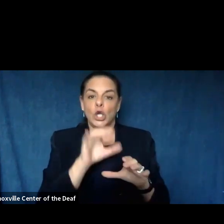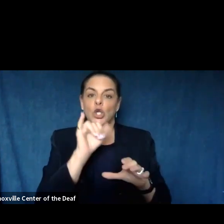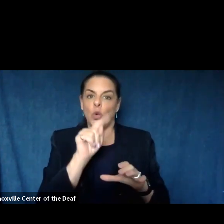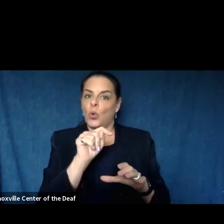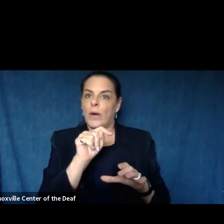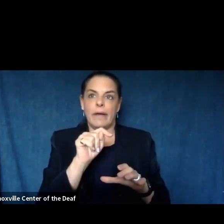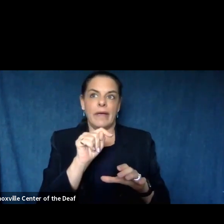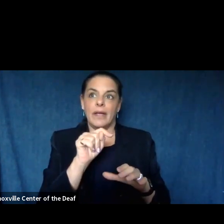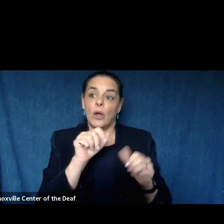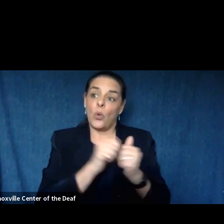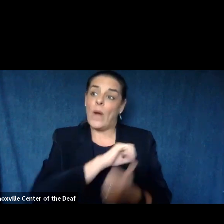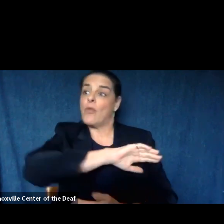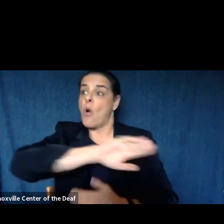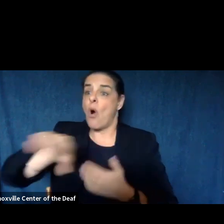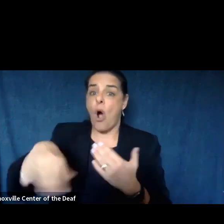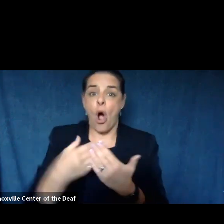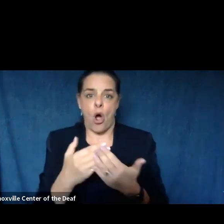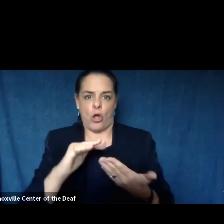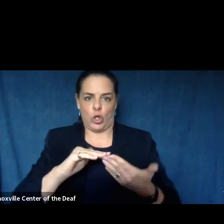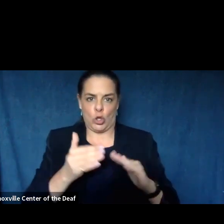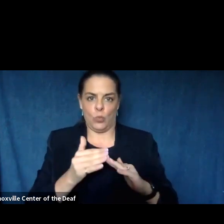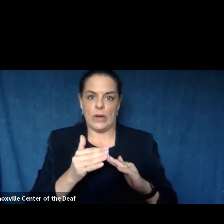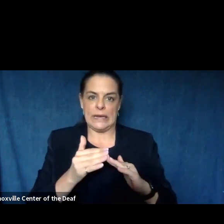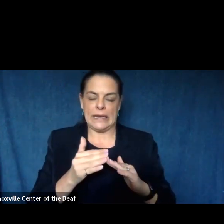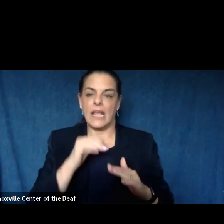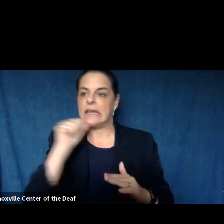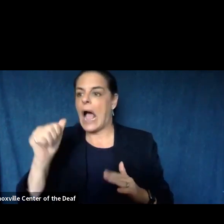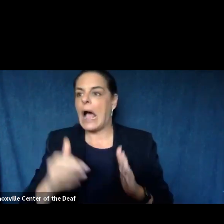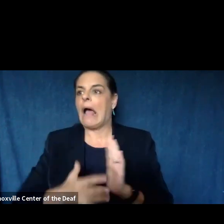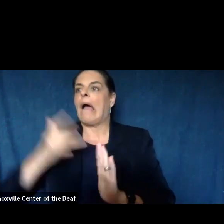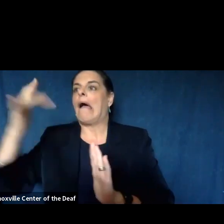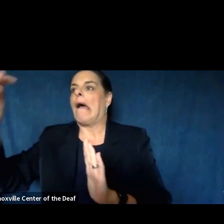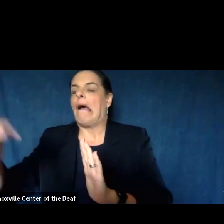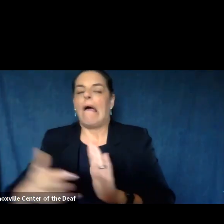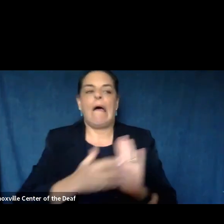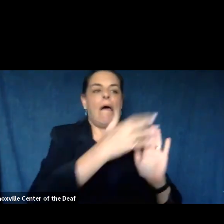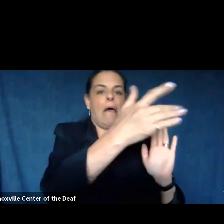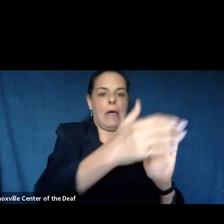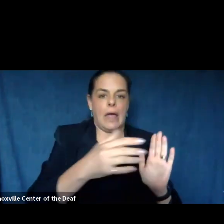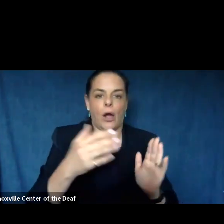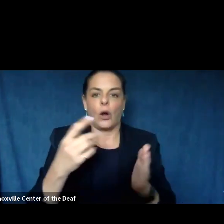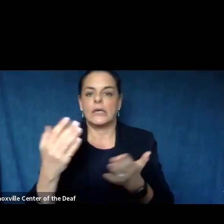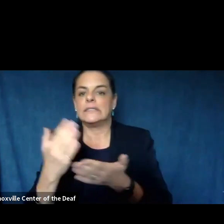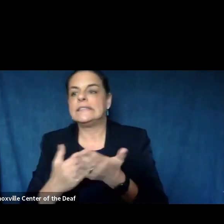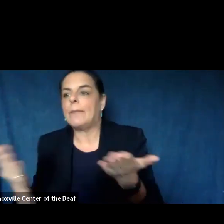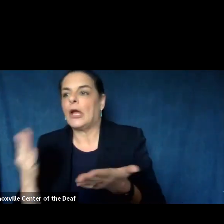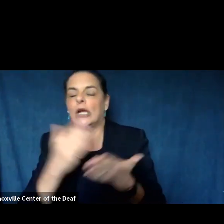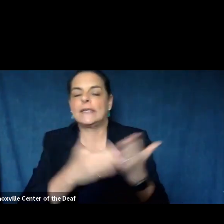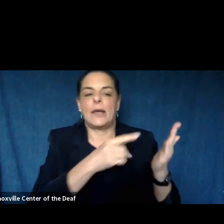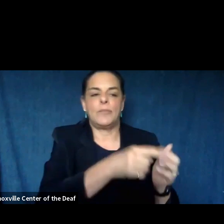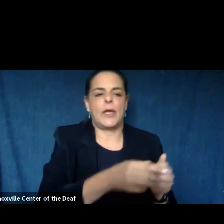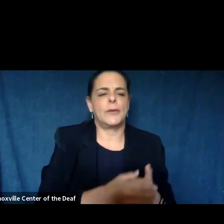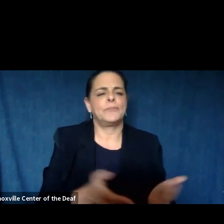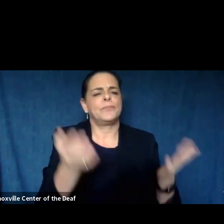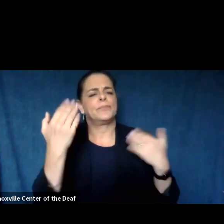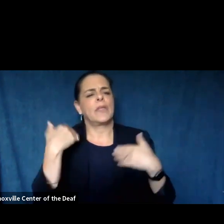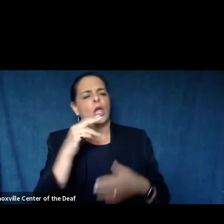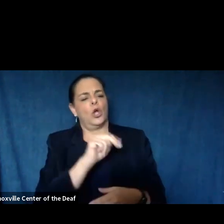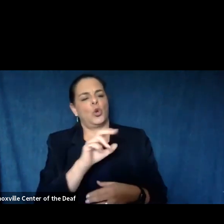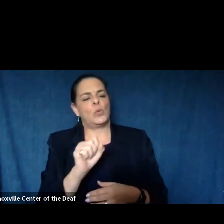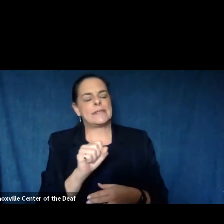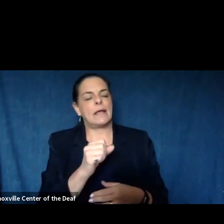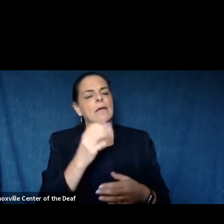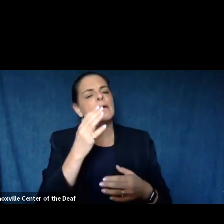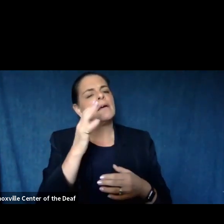across the whole community, not sporadically. From Vincent with the Sentinel, yesterday Charity mentioned that some cases were being spread without